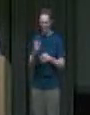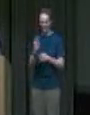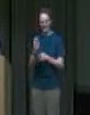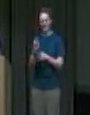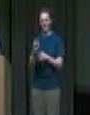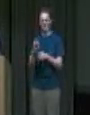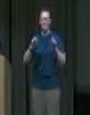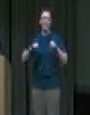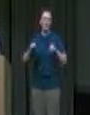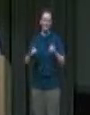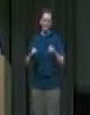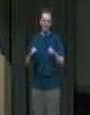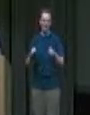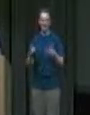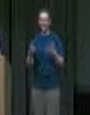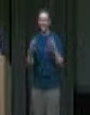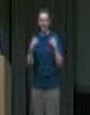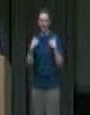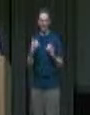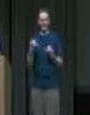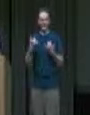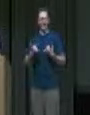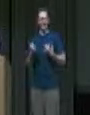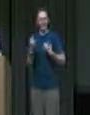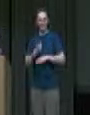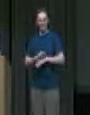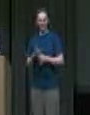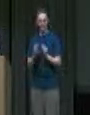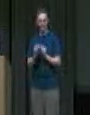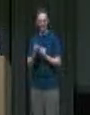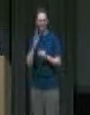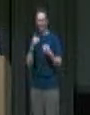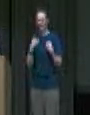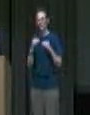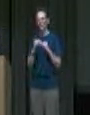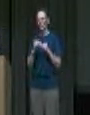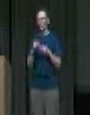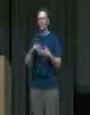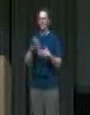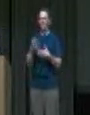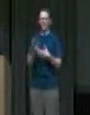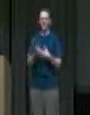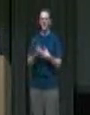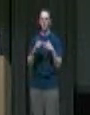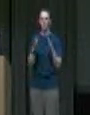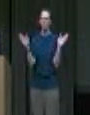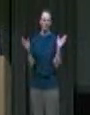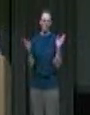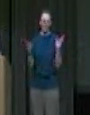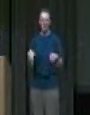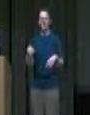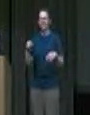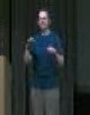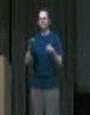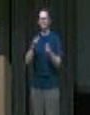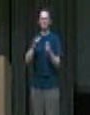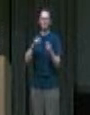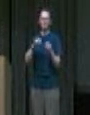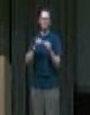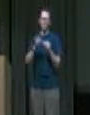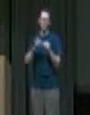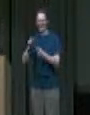for this meeting, I'm going to provide more of a project overview and overhead of the details itself. If anybody